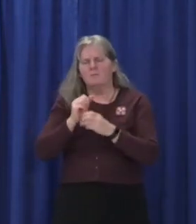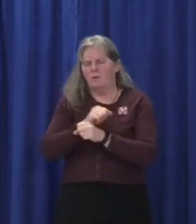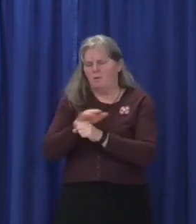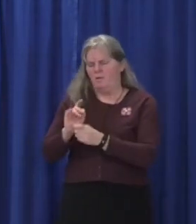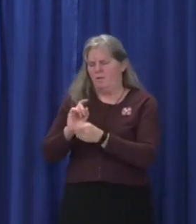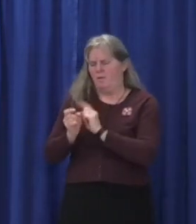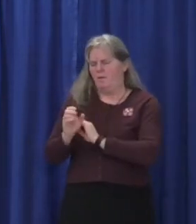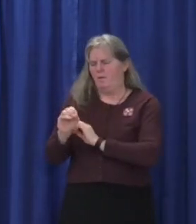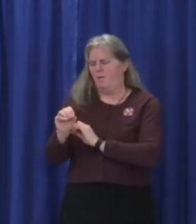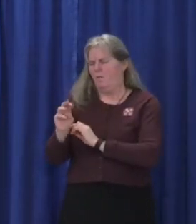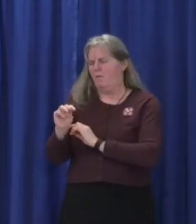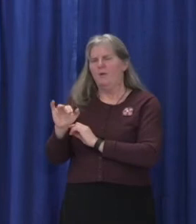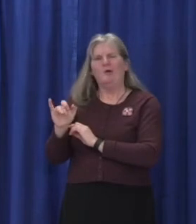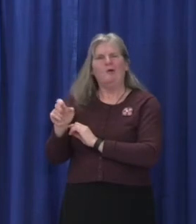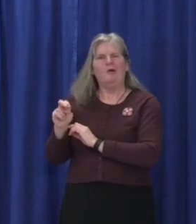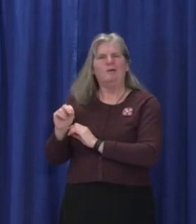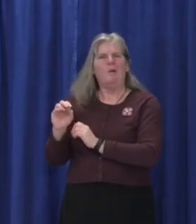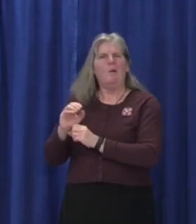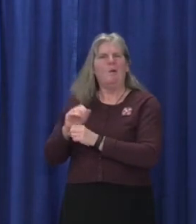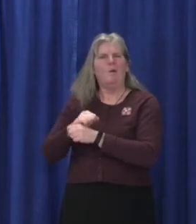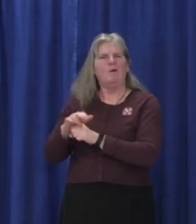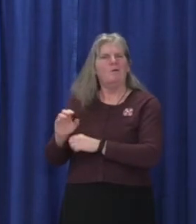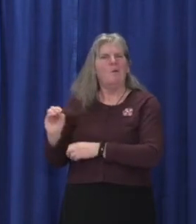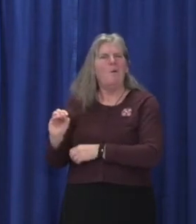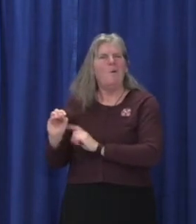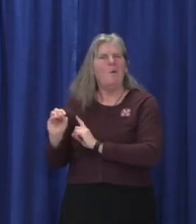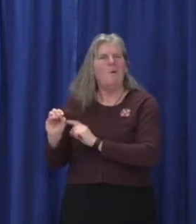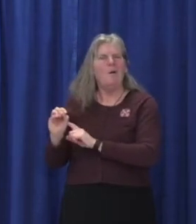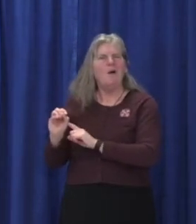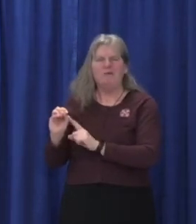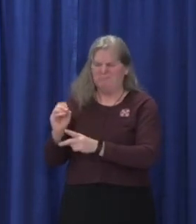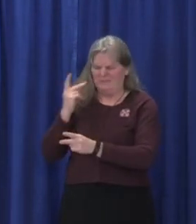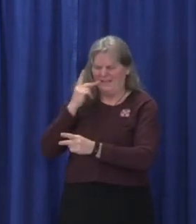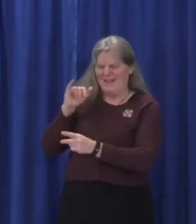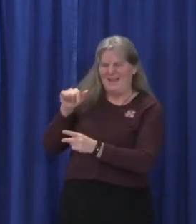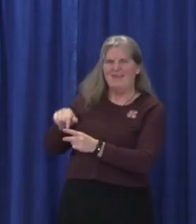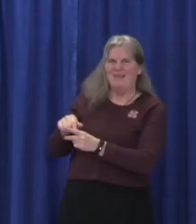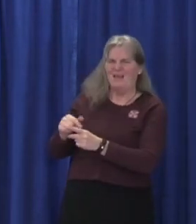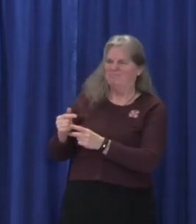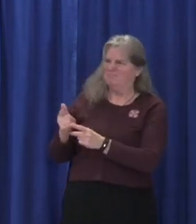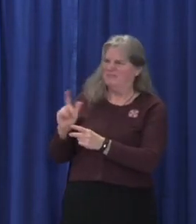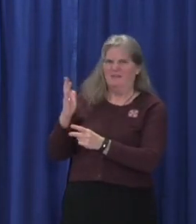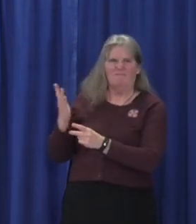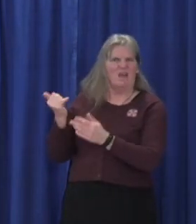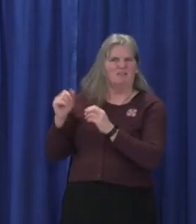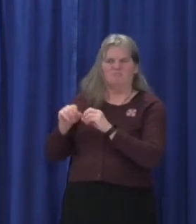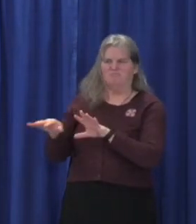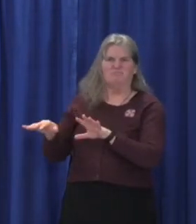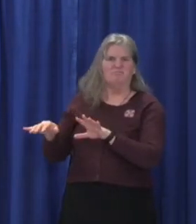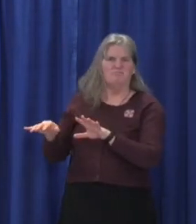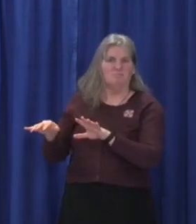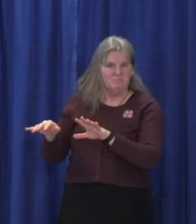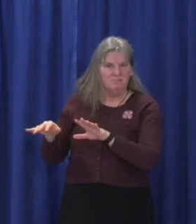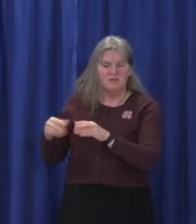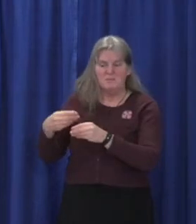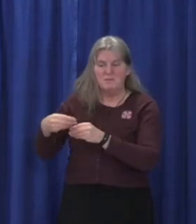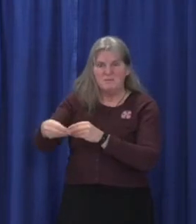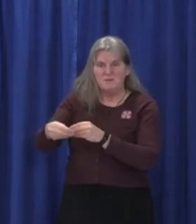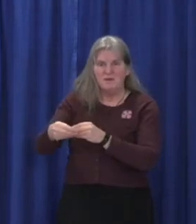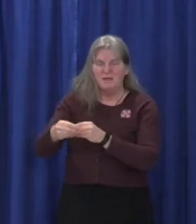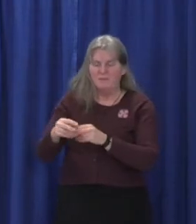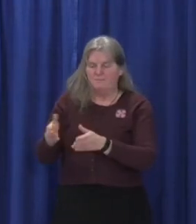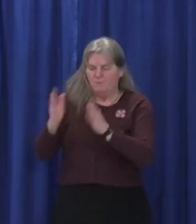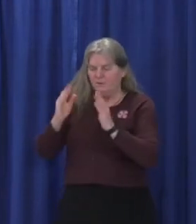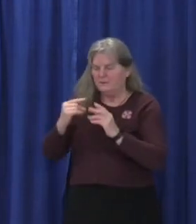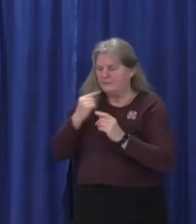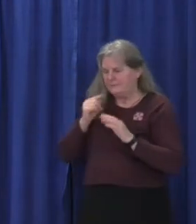which remains a concern. We know this variant spreads very quickly, and we need to take it very seriously.